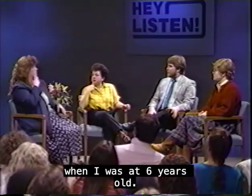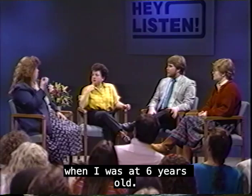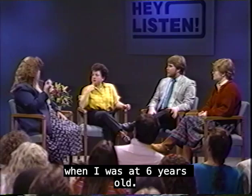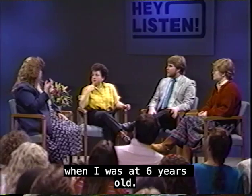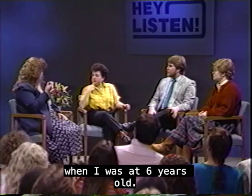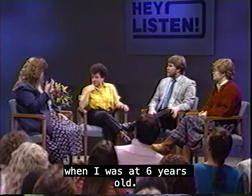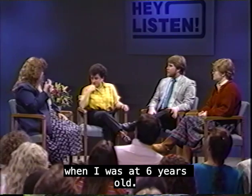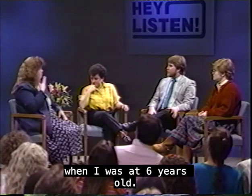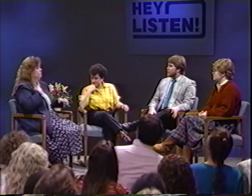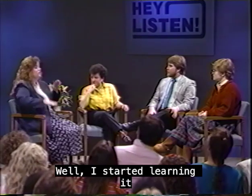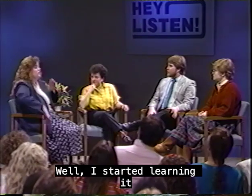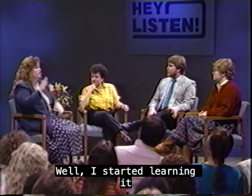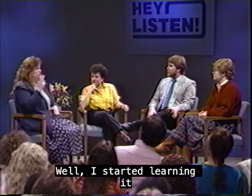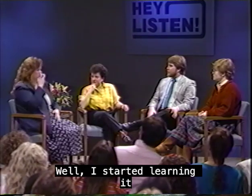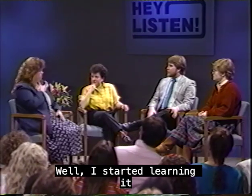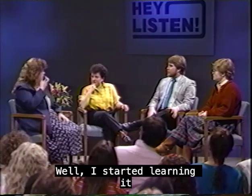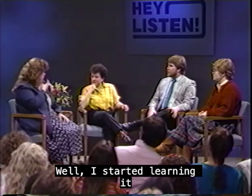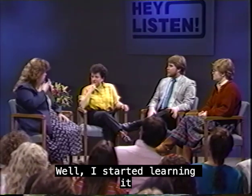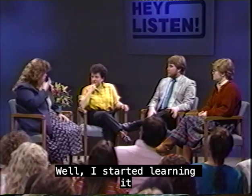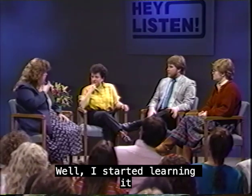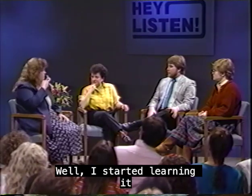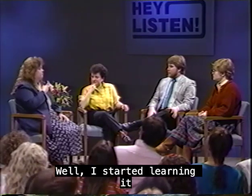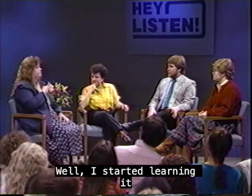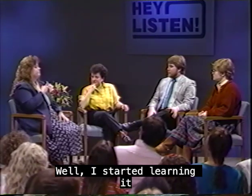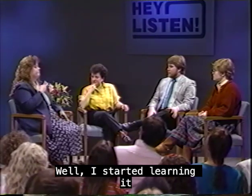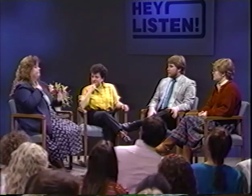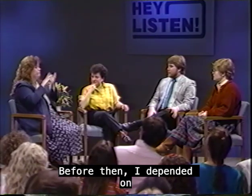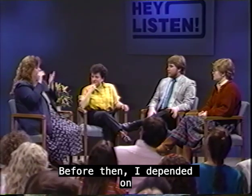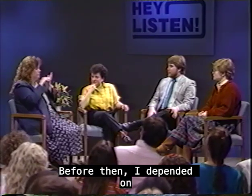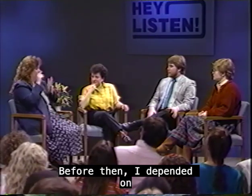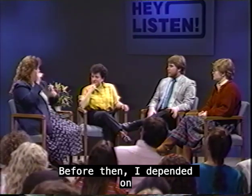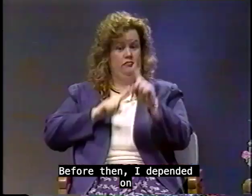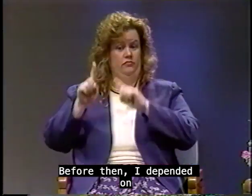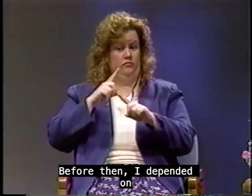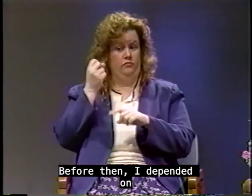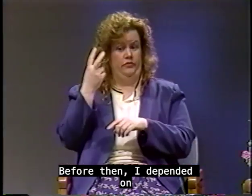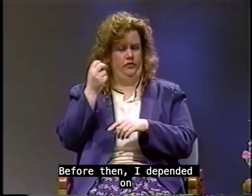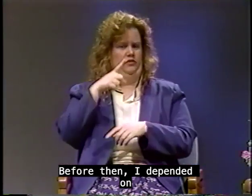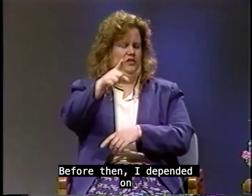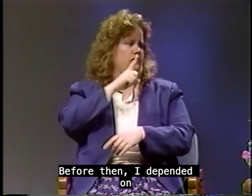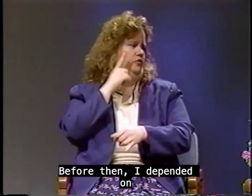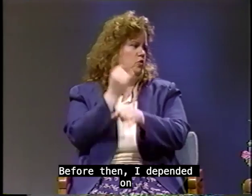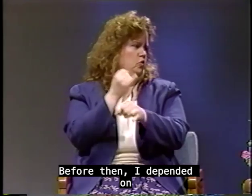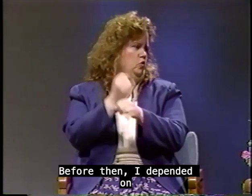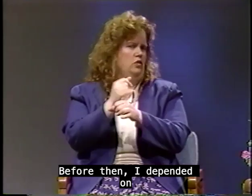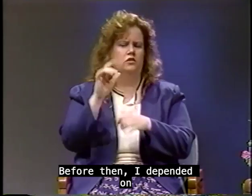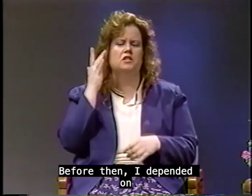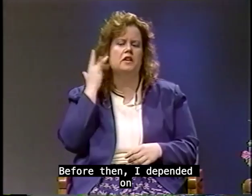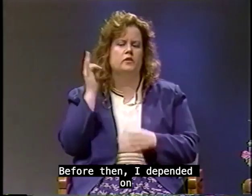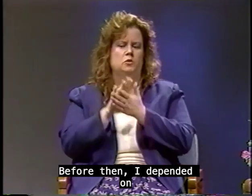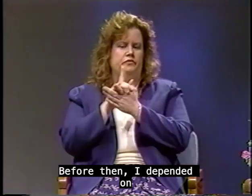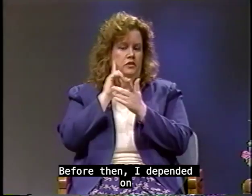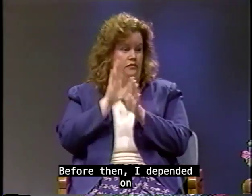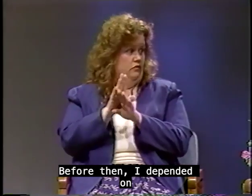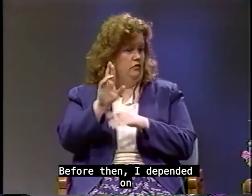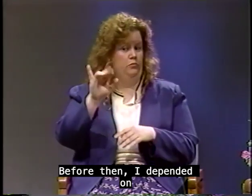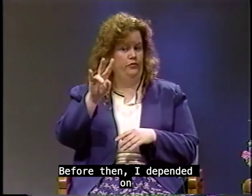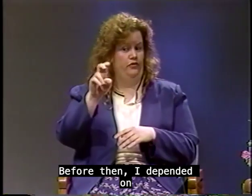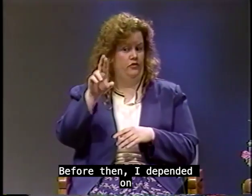old. Well, I started learning it when I was about 12. Before then, I depended on speech reading. And I went